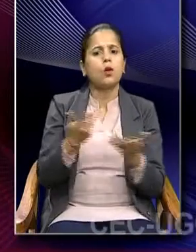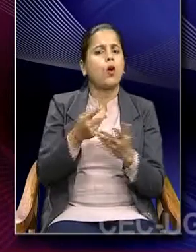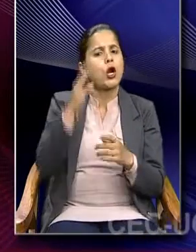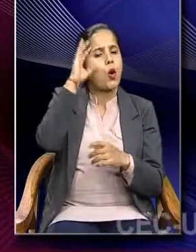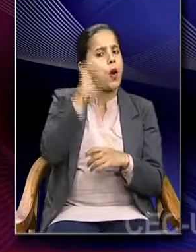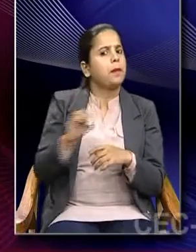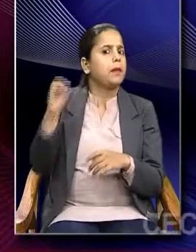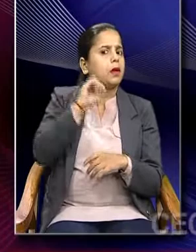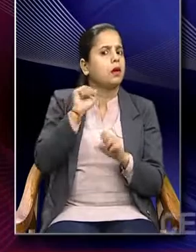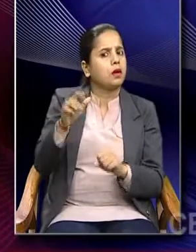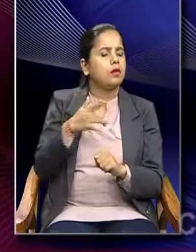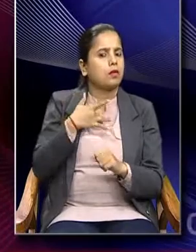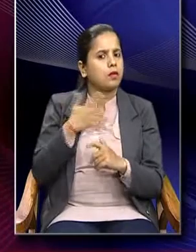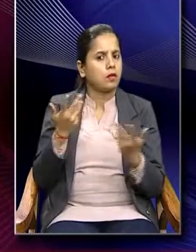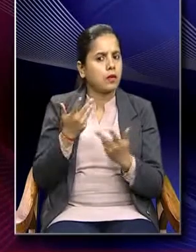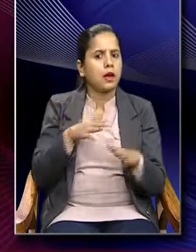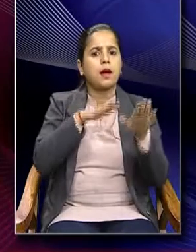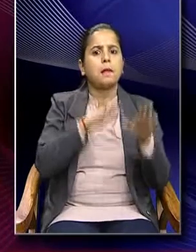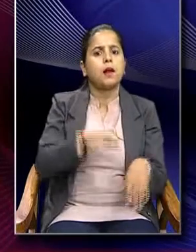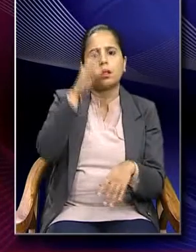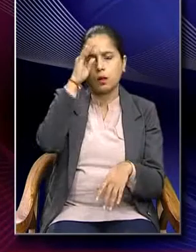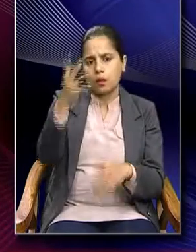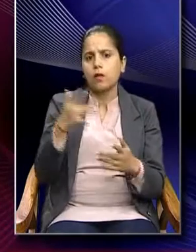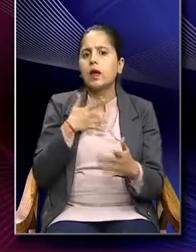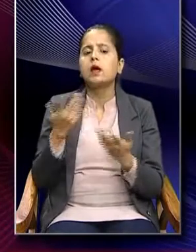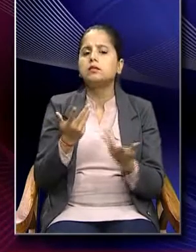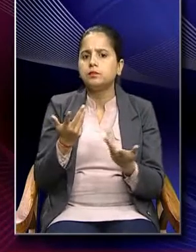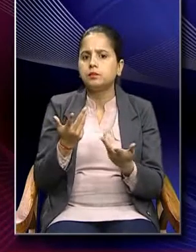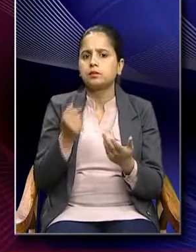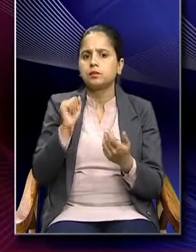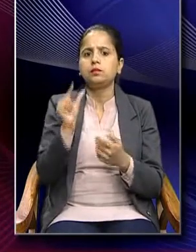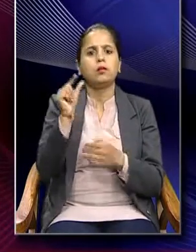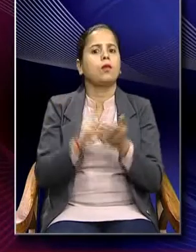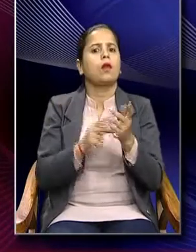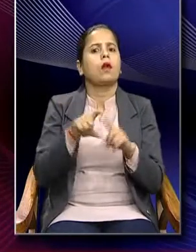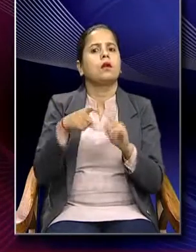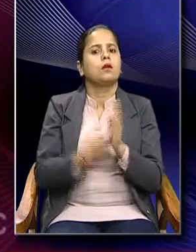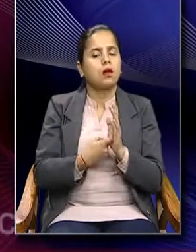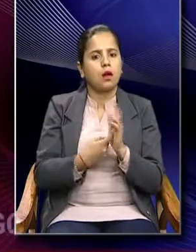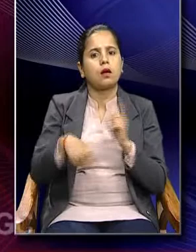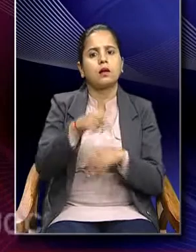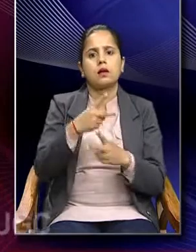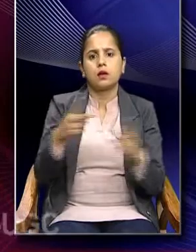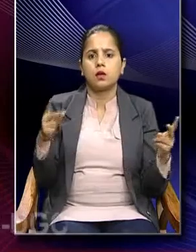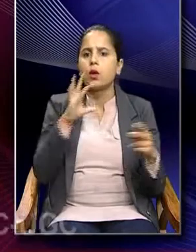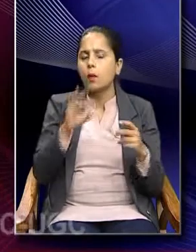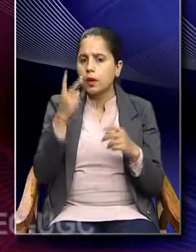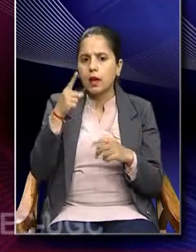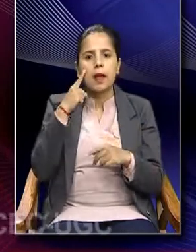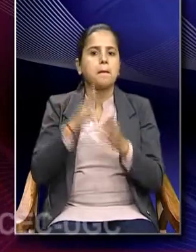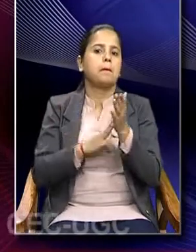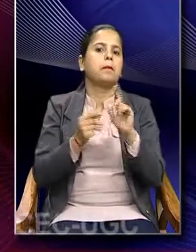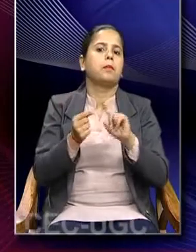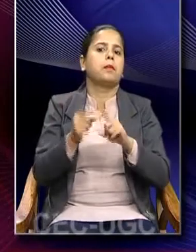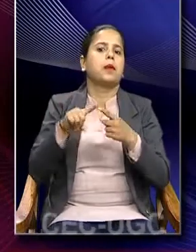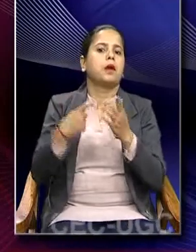about what is the opinion of dependency theorists regarding underdevelopment, which is an offshoot effect of imperialism.